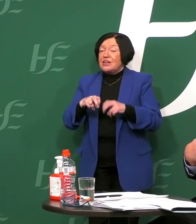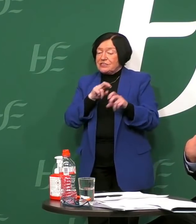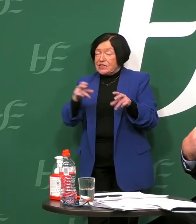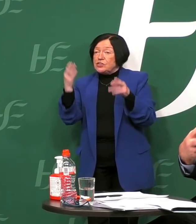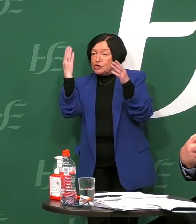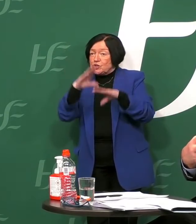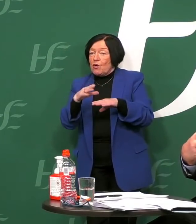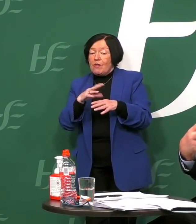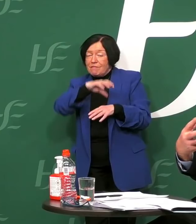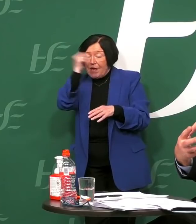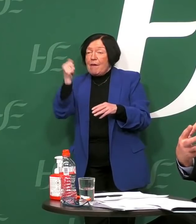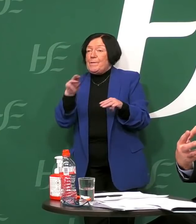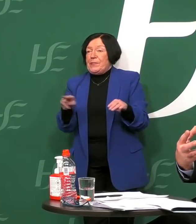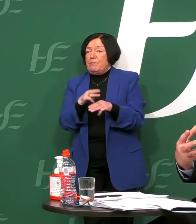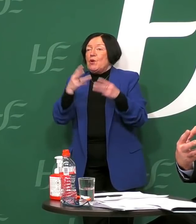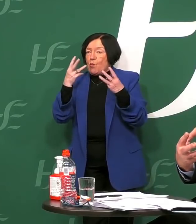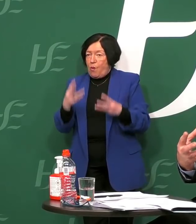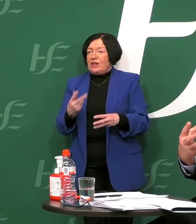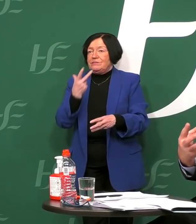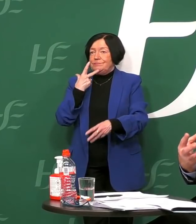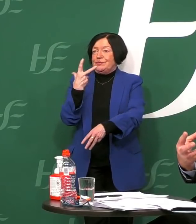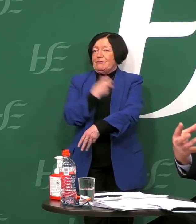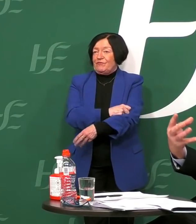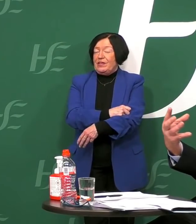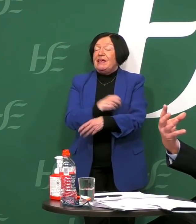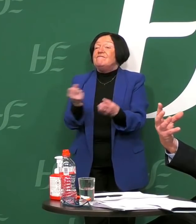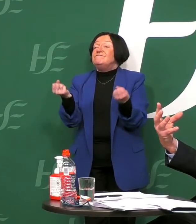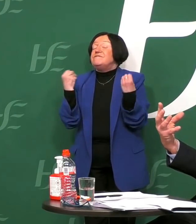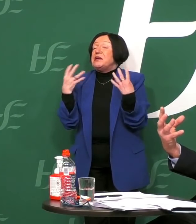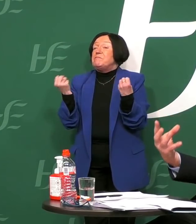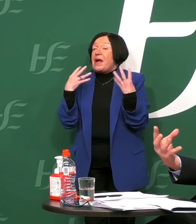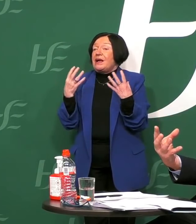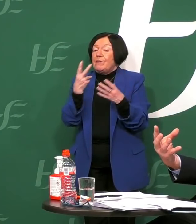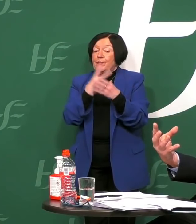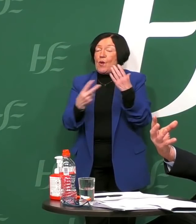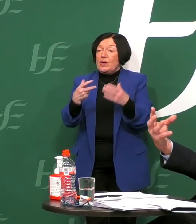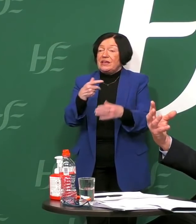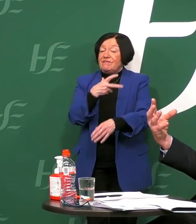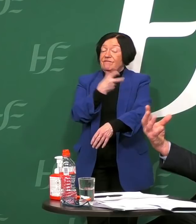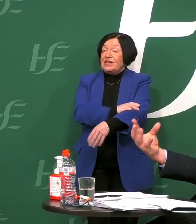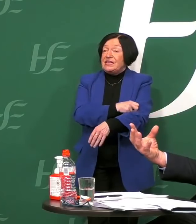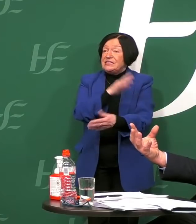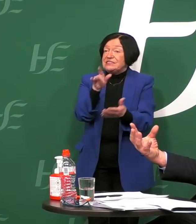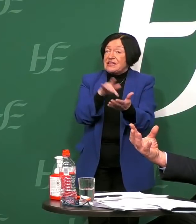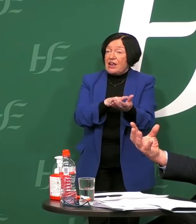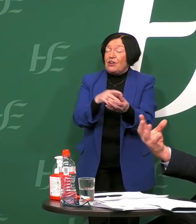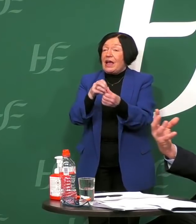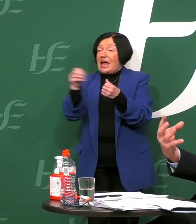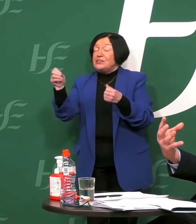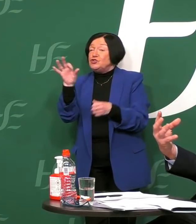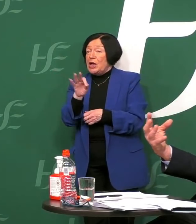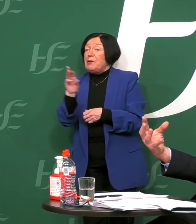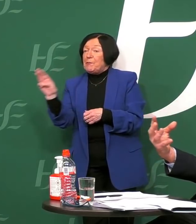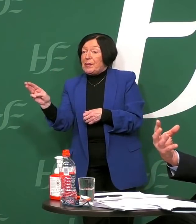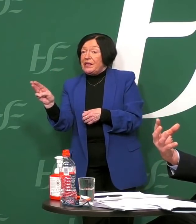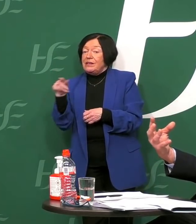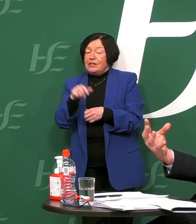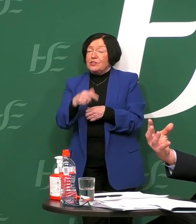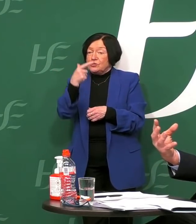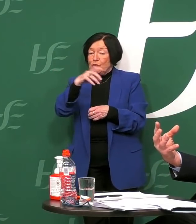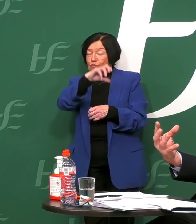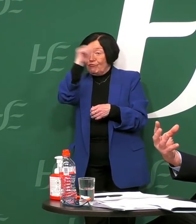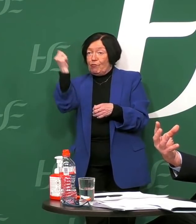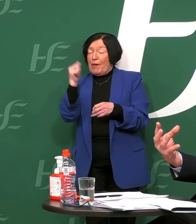saying that ultimately the majority of people do want to get boosted. The feedback we have both in vaccine centres and indeed in general practice, which have been the two